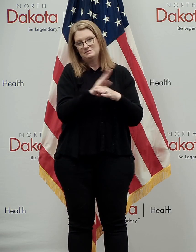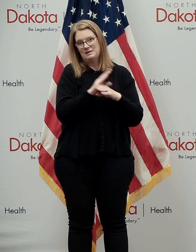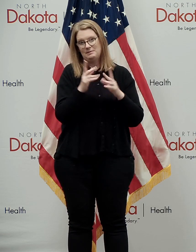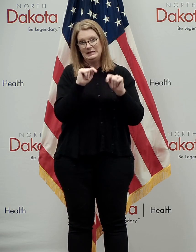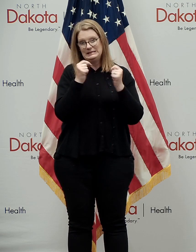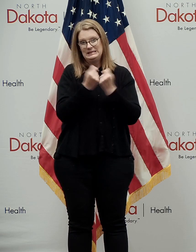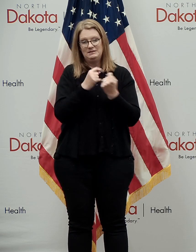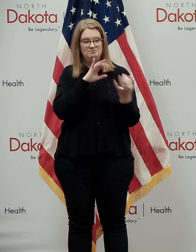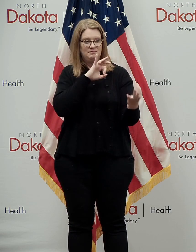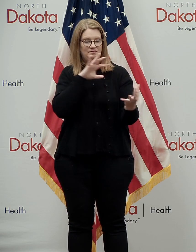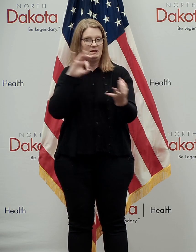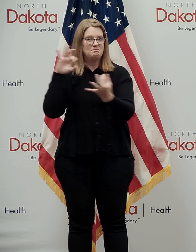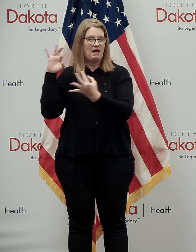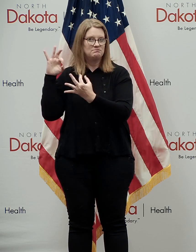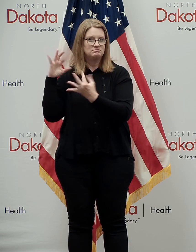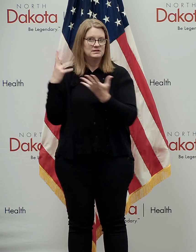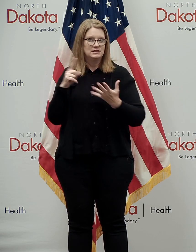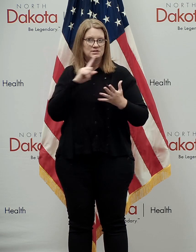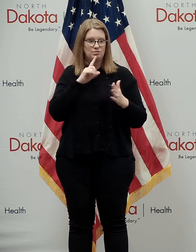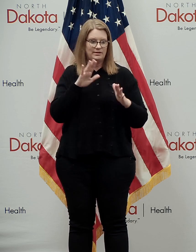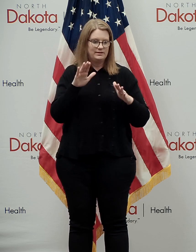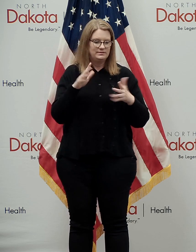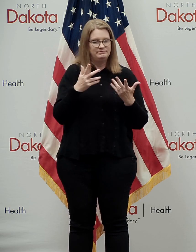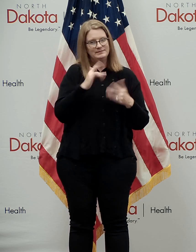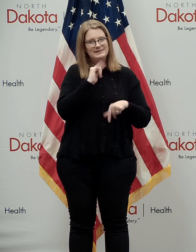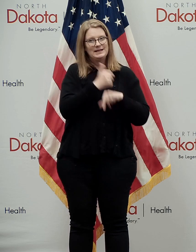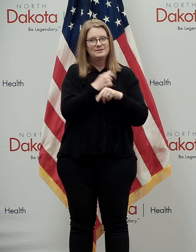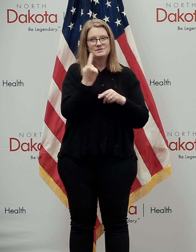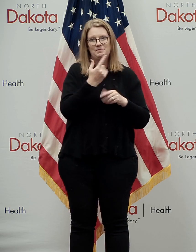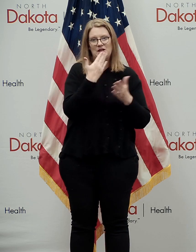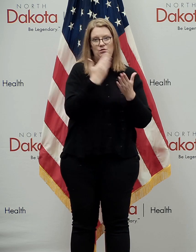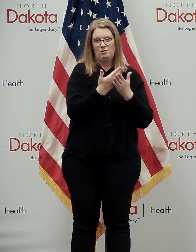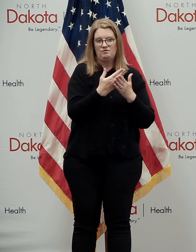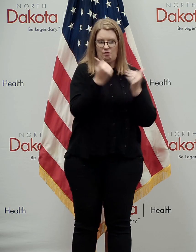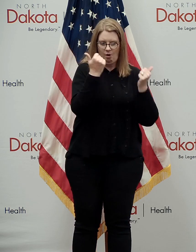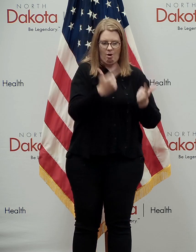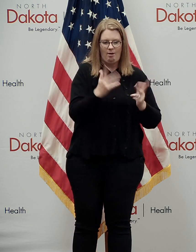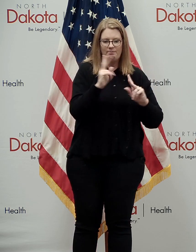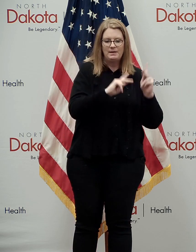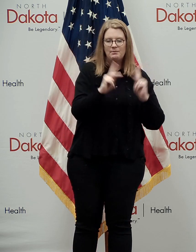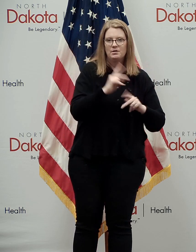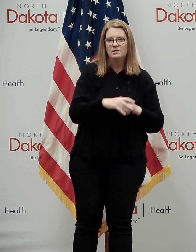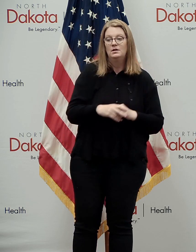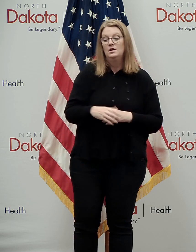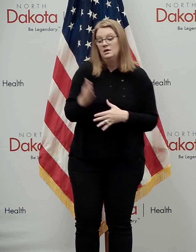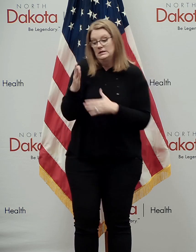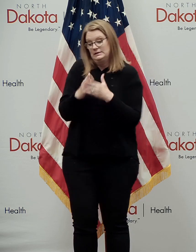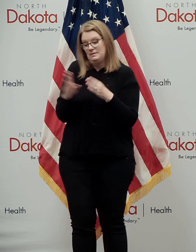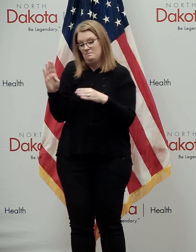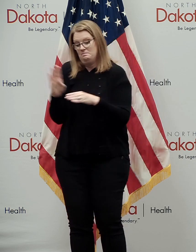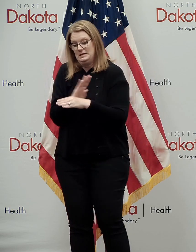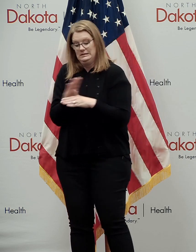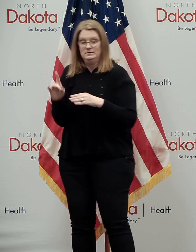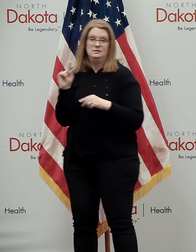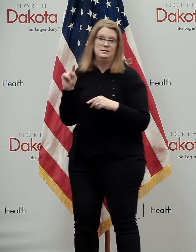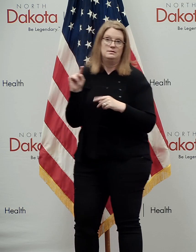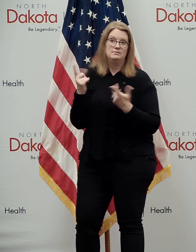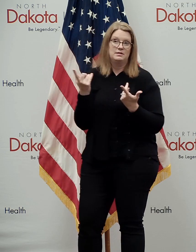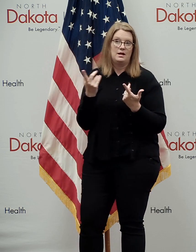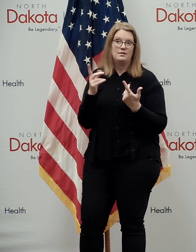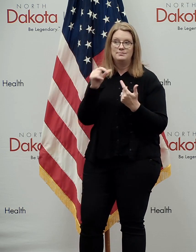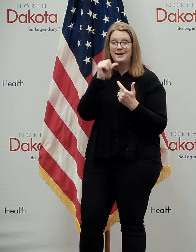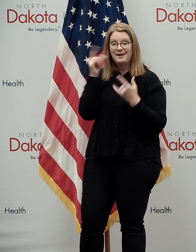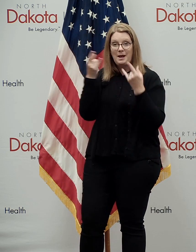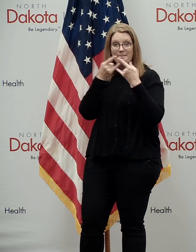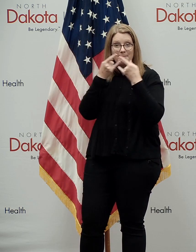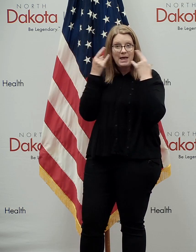input to help design something that works for everyone. We also know there's a lot of businesses that are able to, that have, rather than